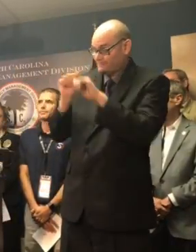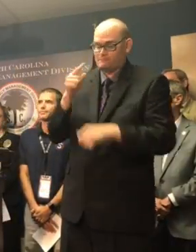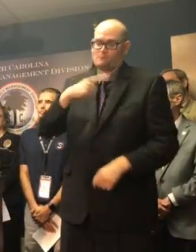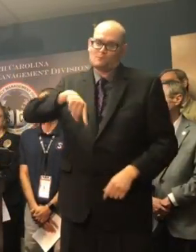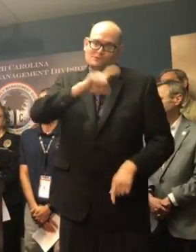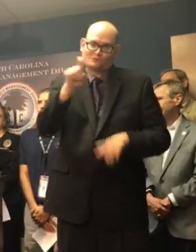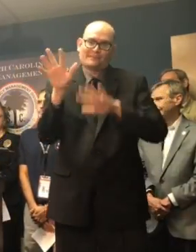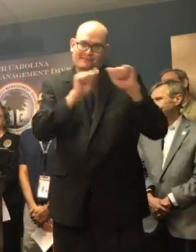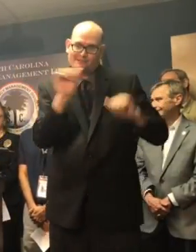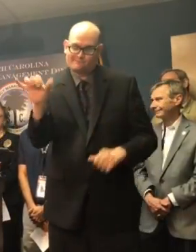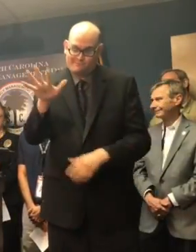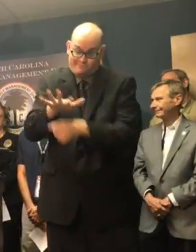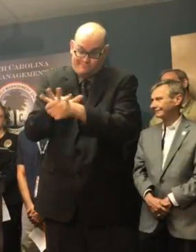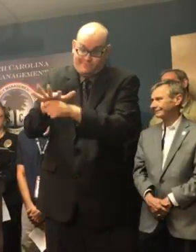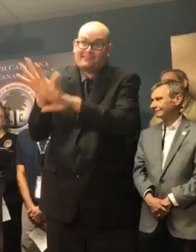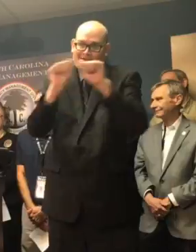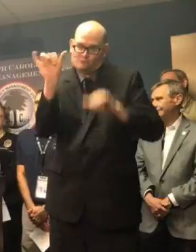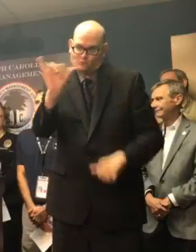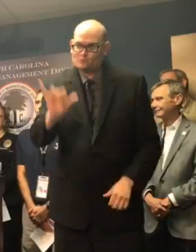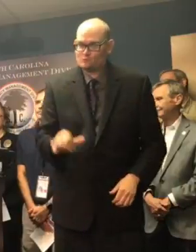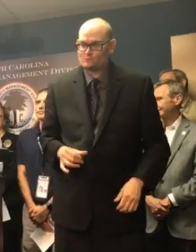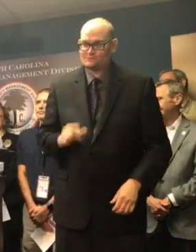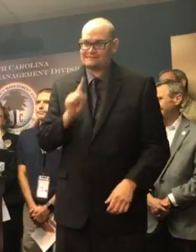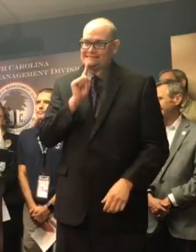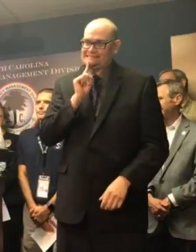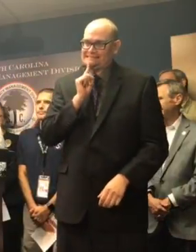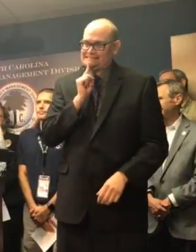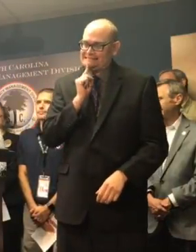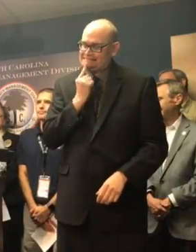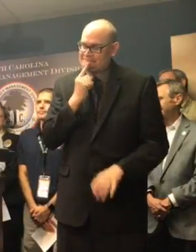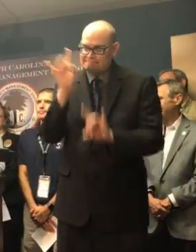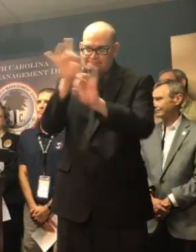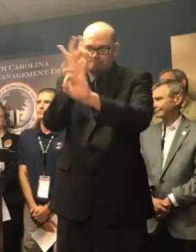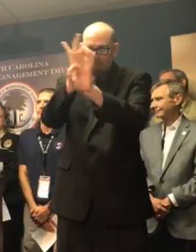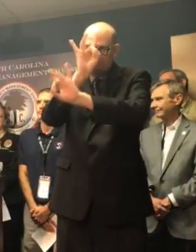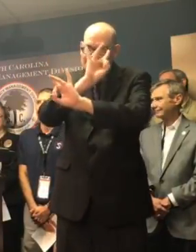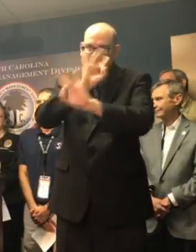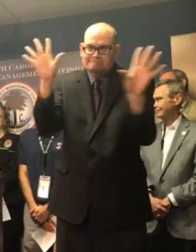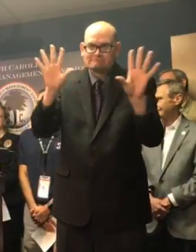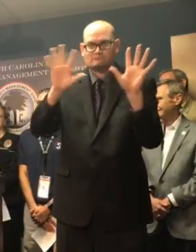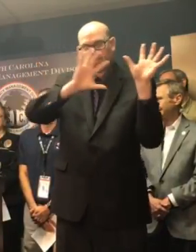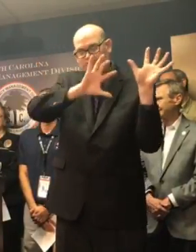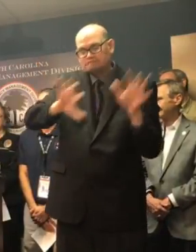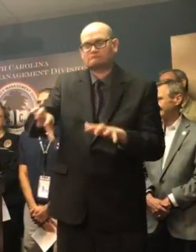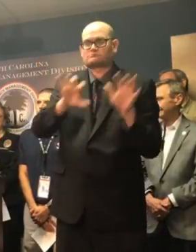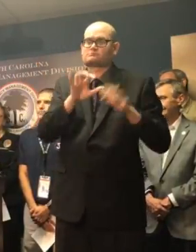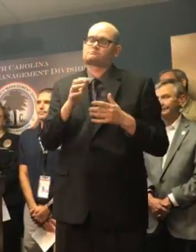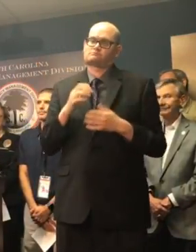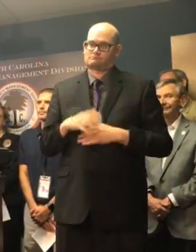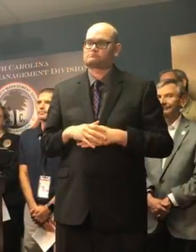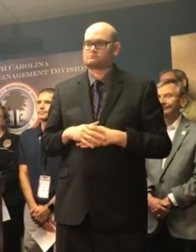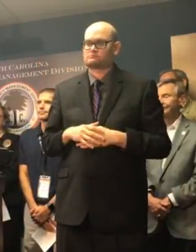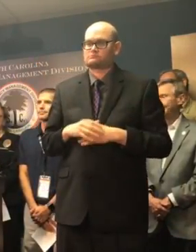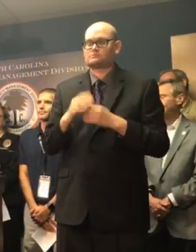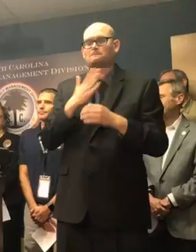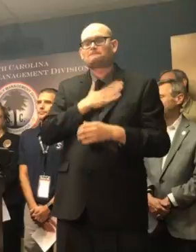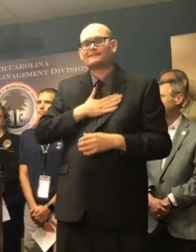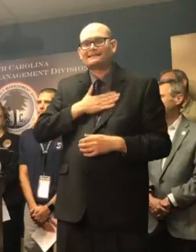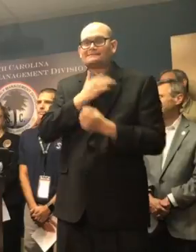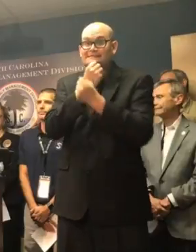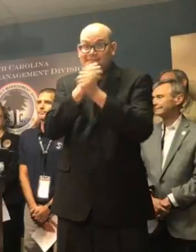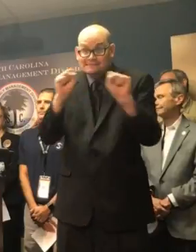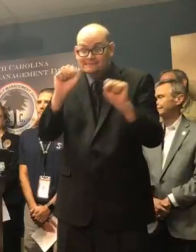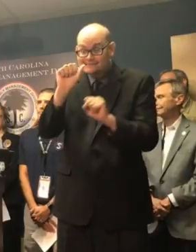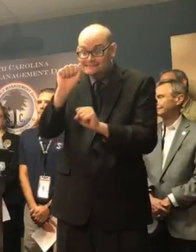prepare as much as possible to keep you safe as possible. But we can't take you by the hand and bring you to the upstate. We